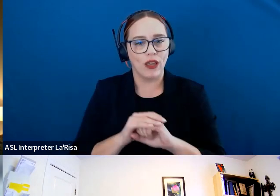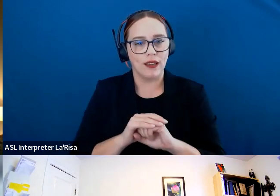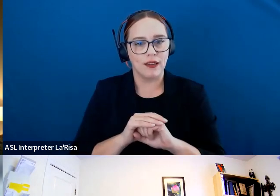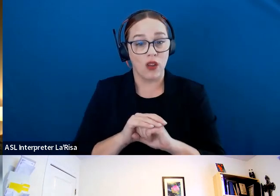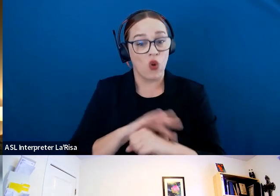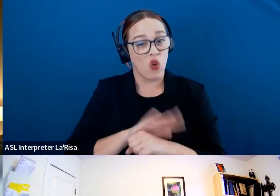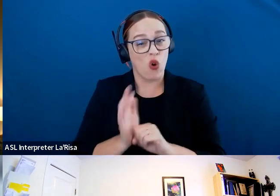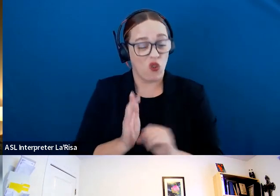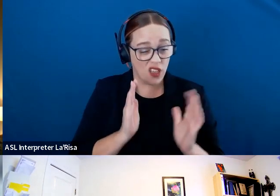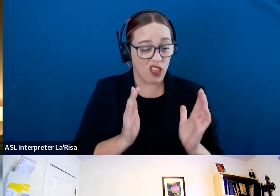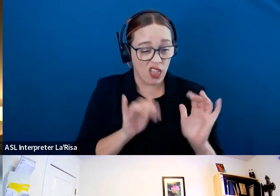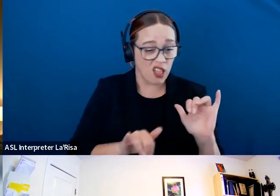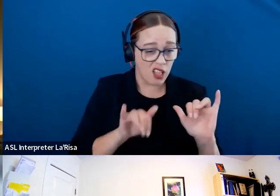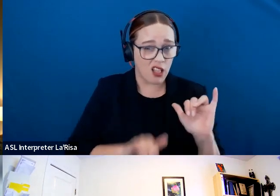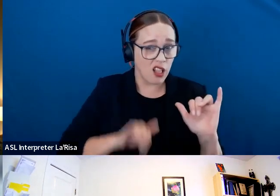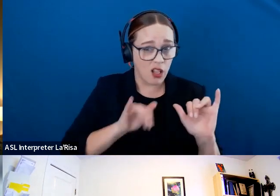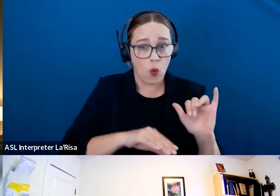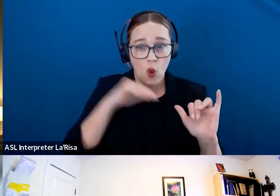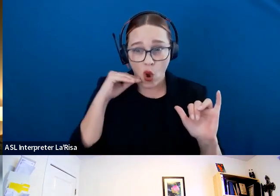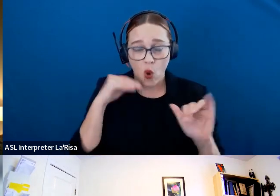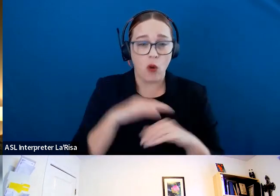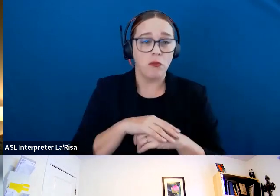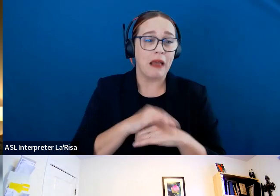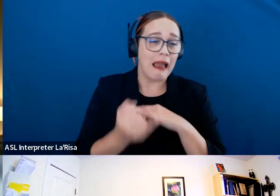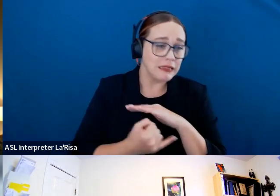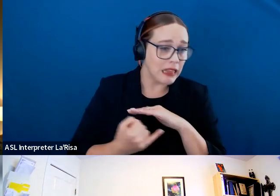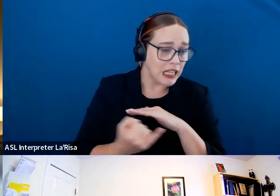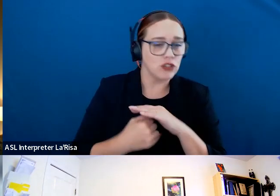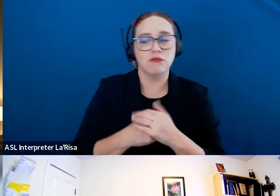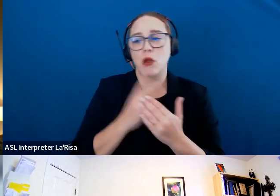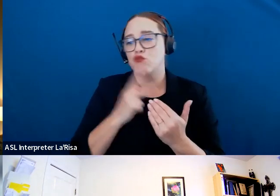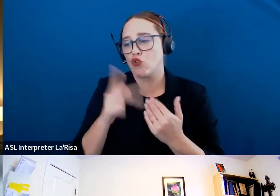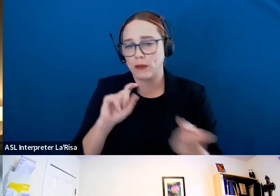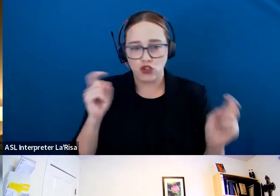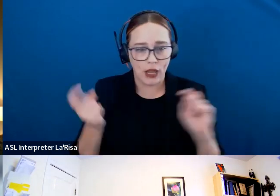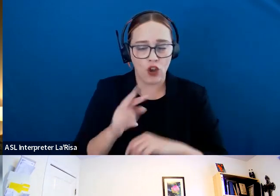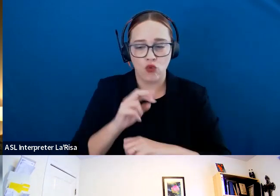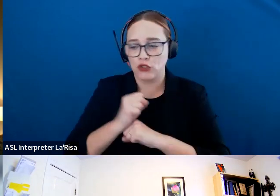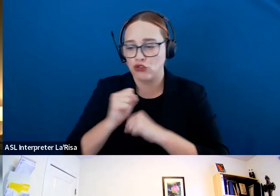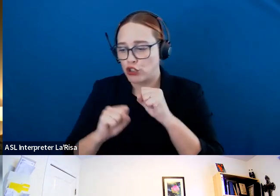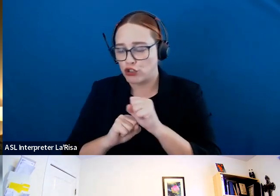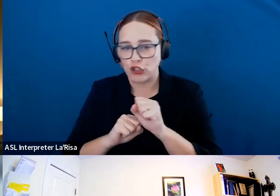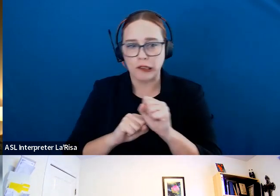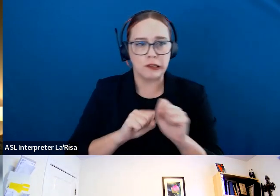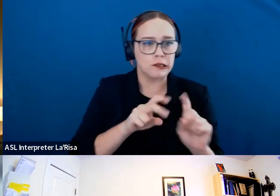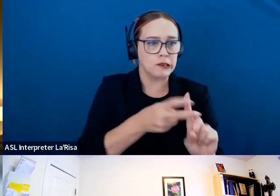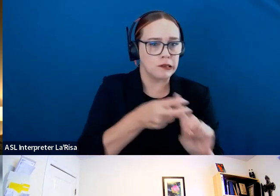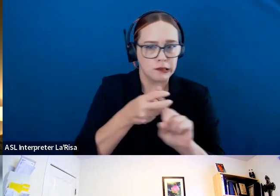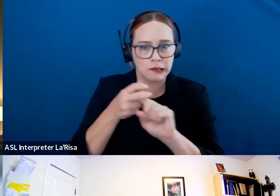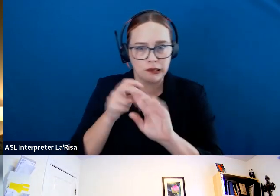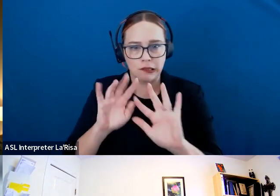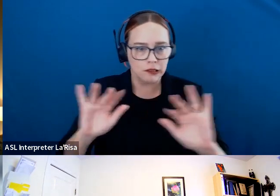isolated. Programs changed. We had to restructure and reorg. And that e-learning community basically